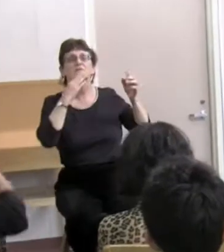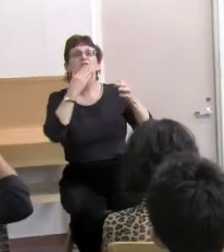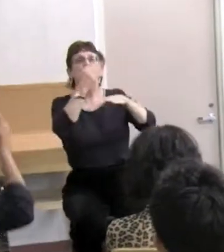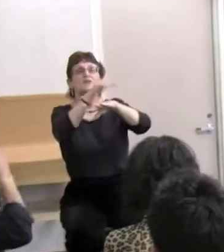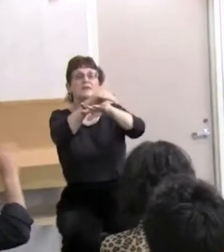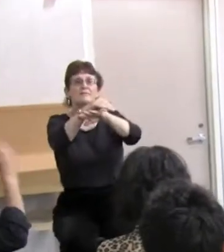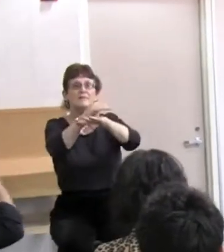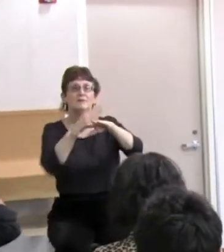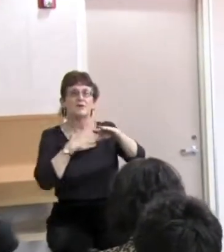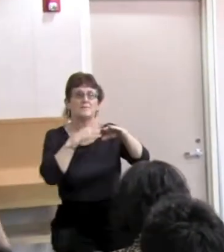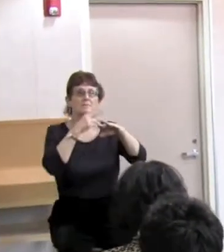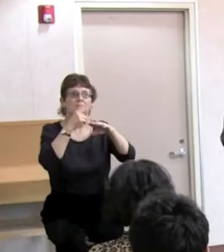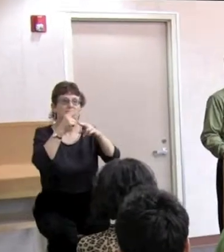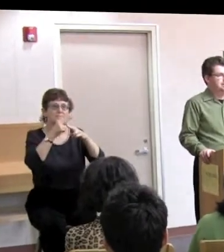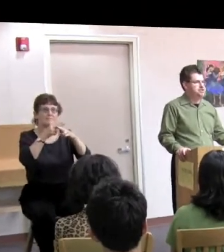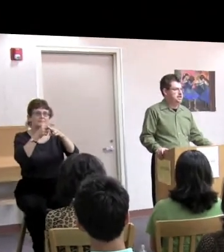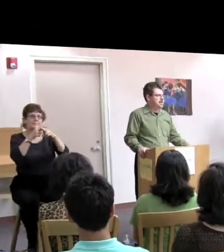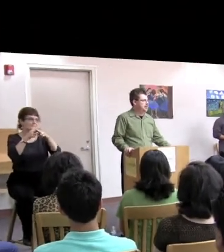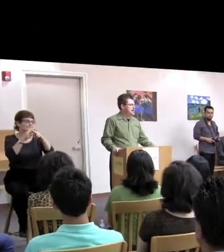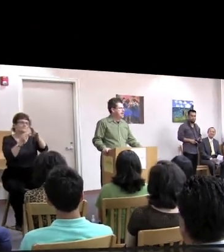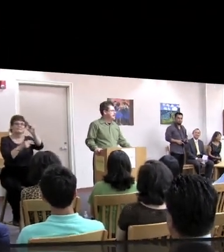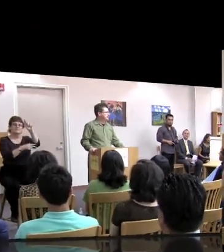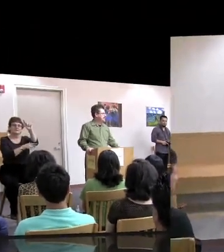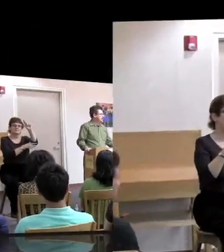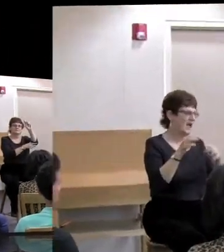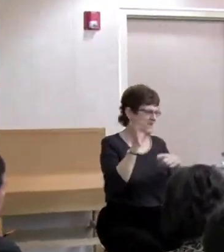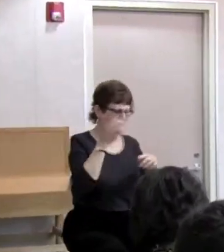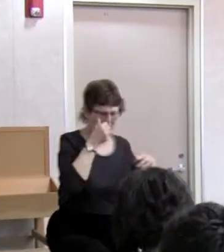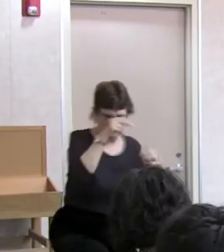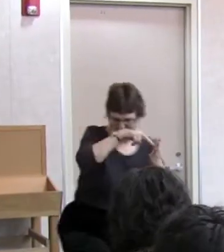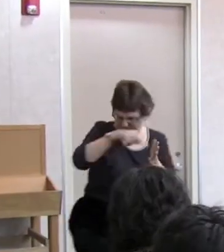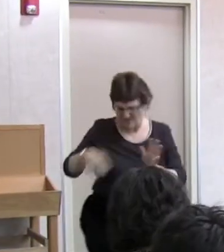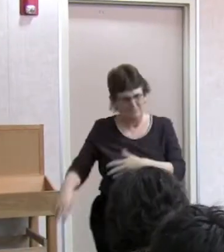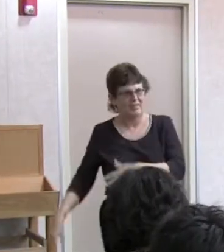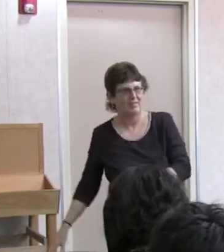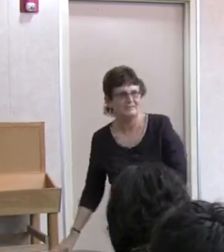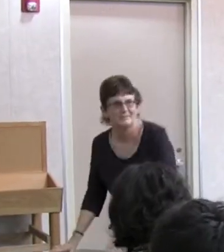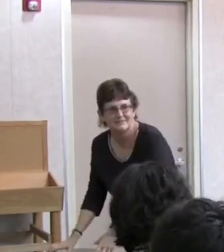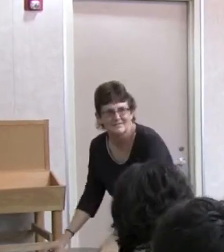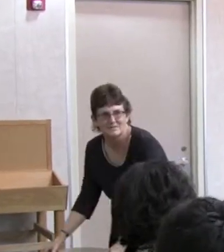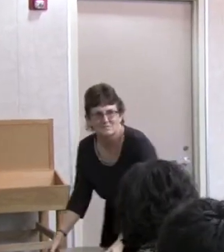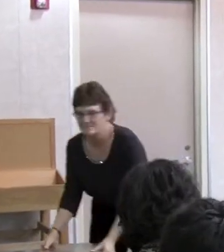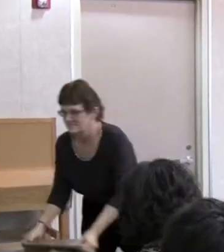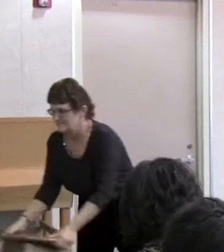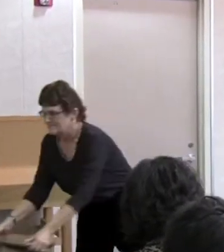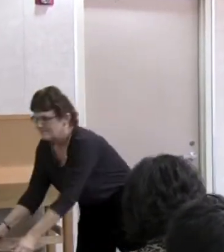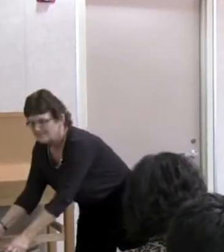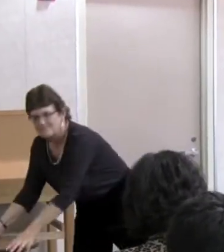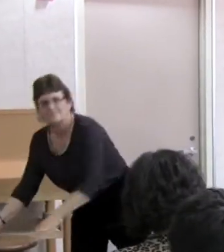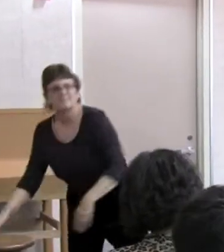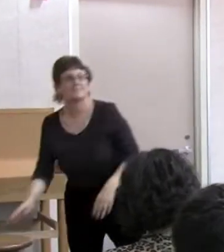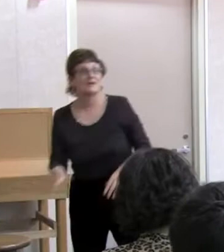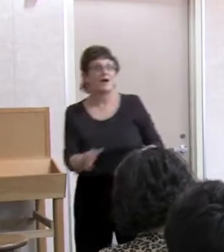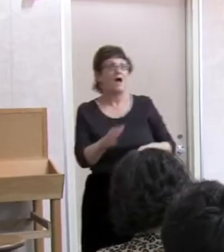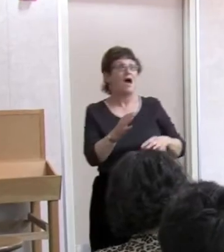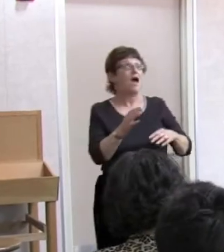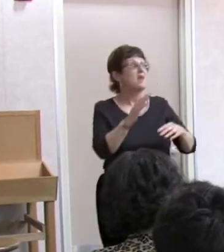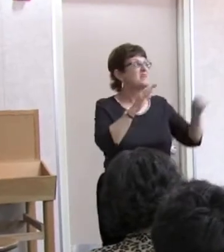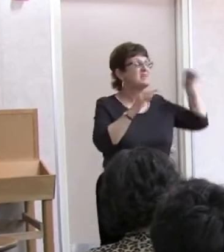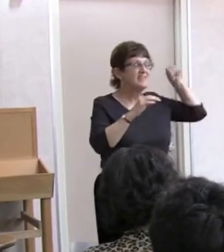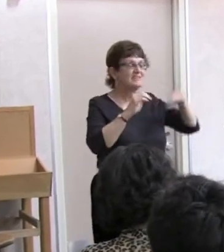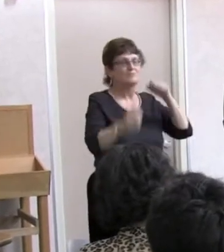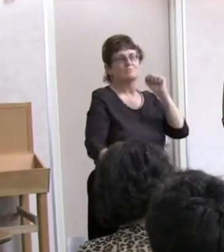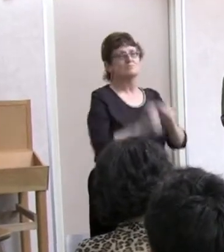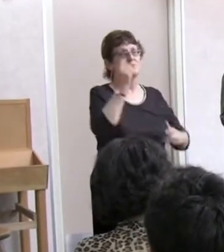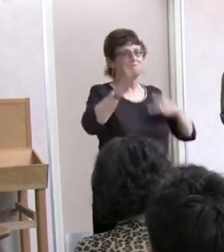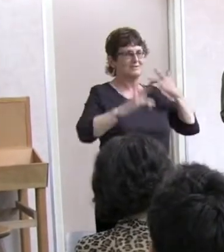name is Terry Cannon. I'm the library technician here at that we've done over the last 4 years. This is one of the most exciting